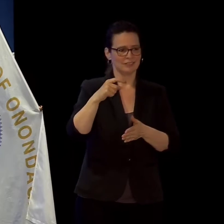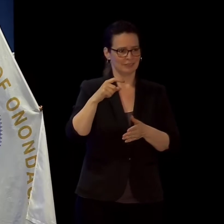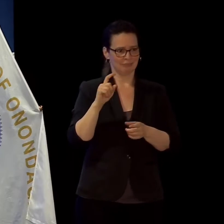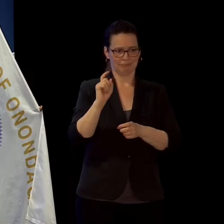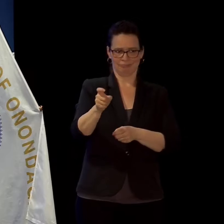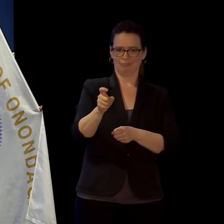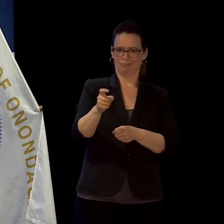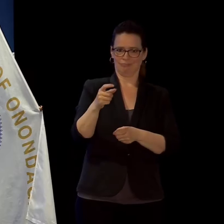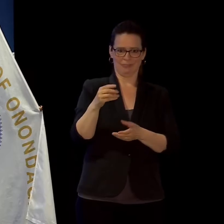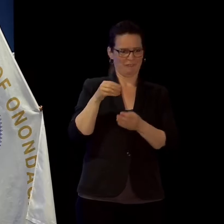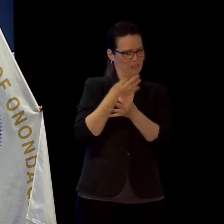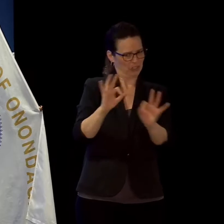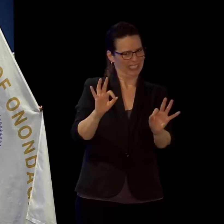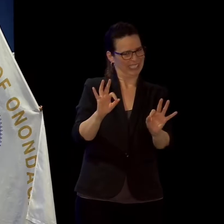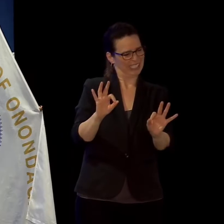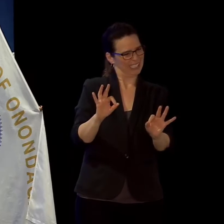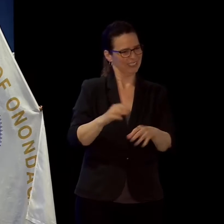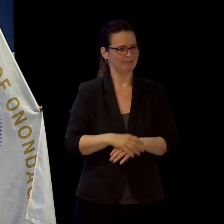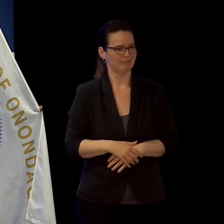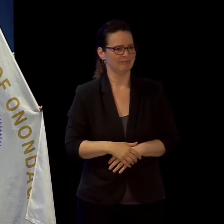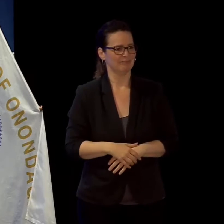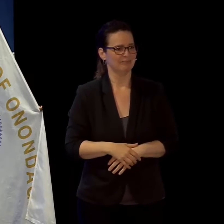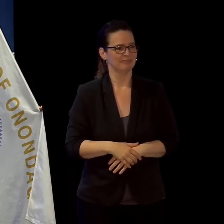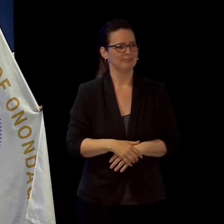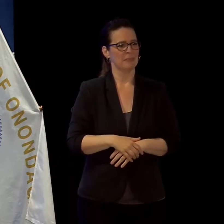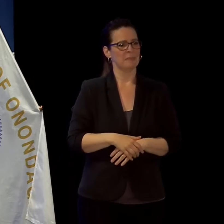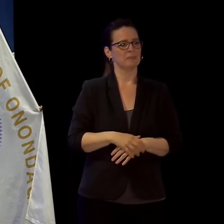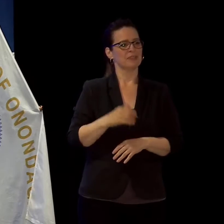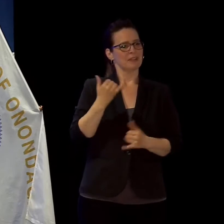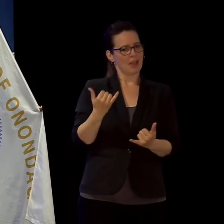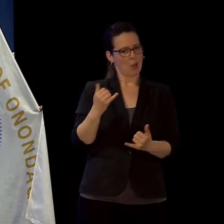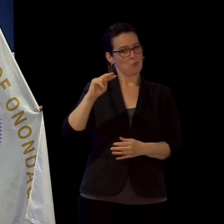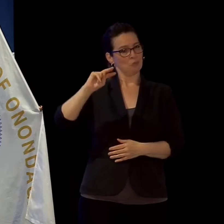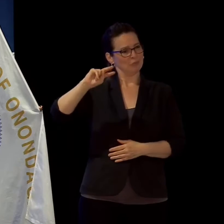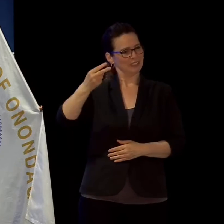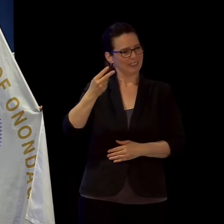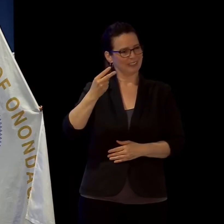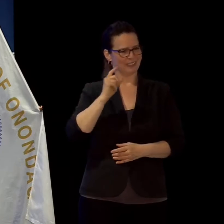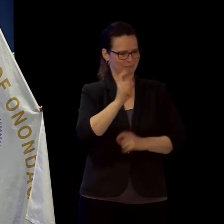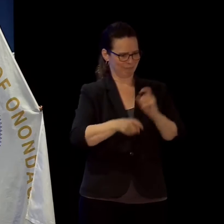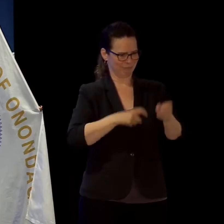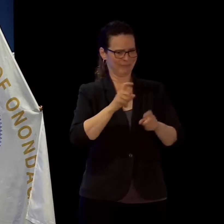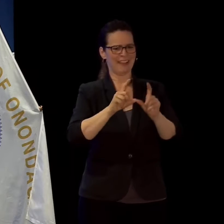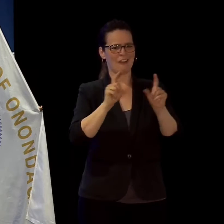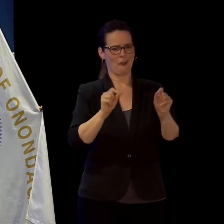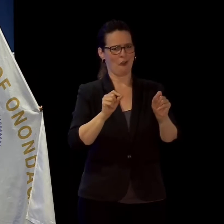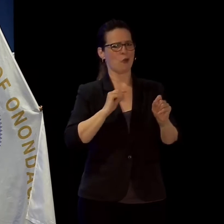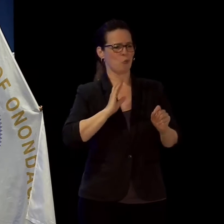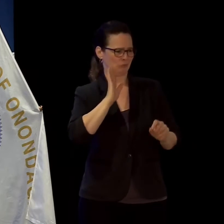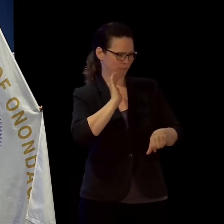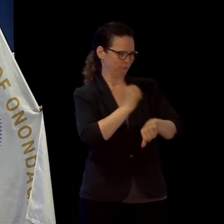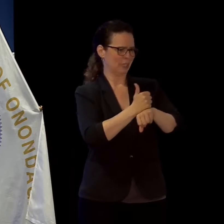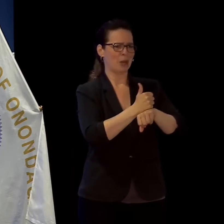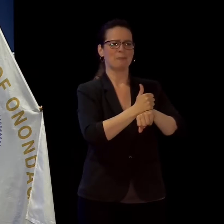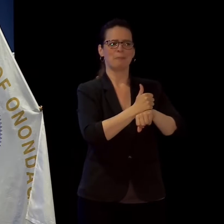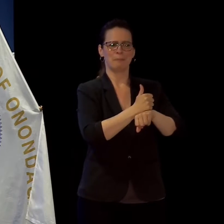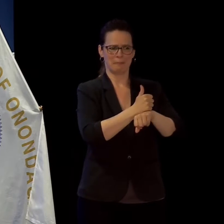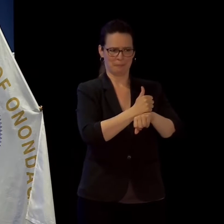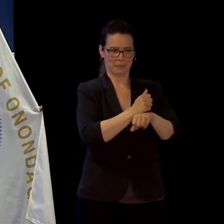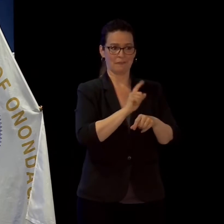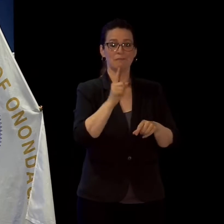And certainly we'll look at a second round of this moving forward as soon as we get through the first round